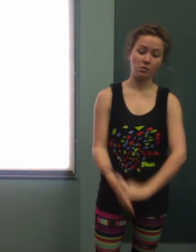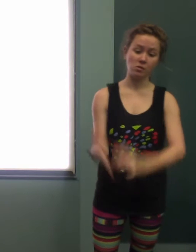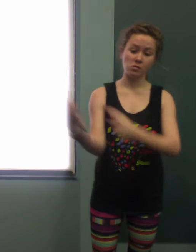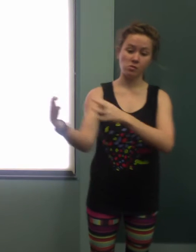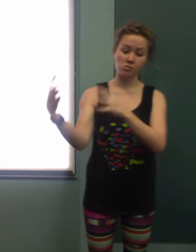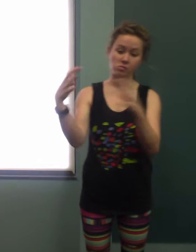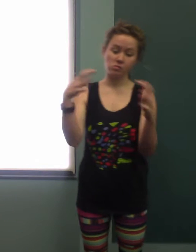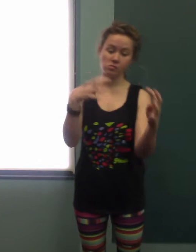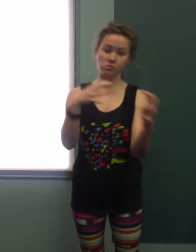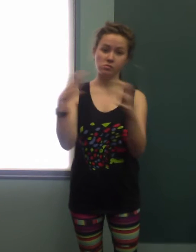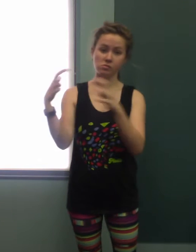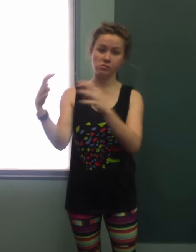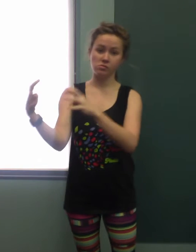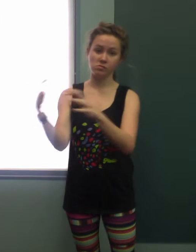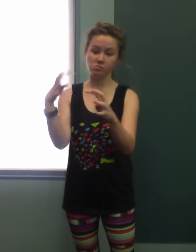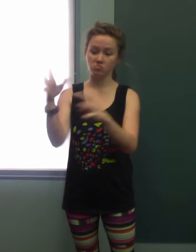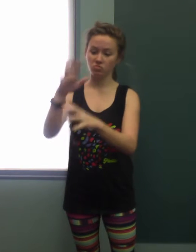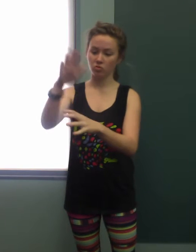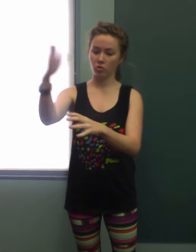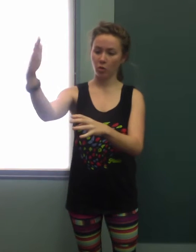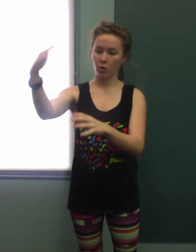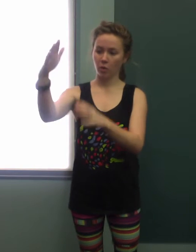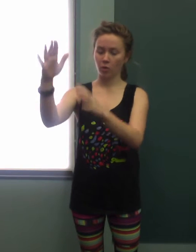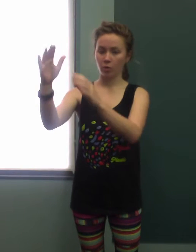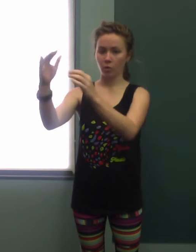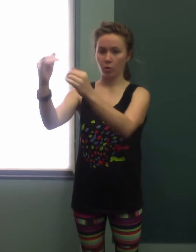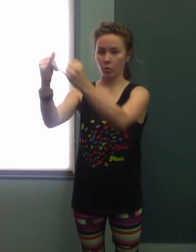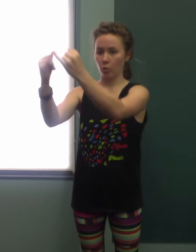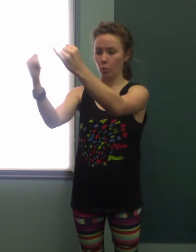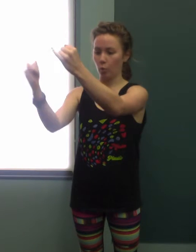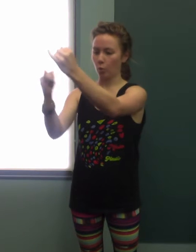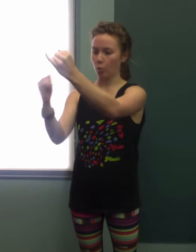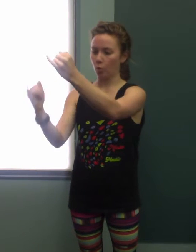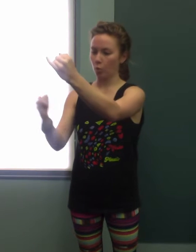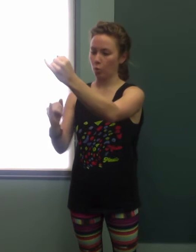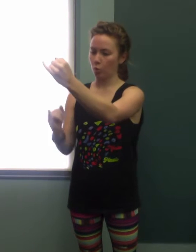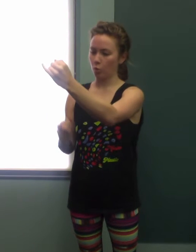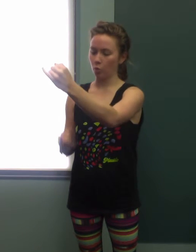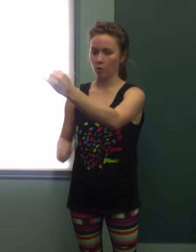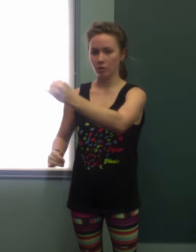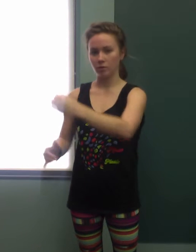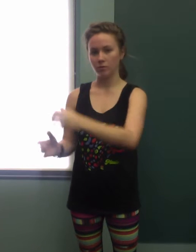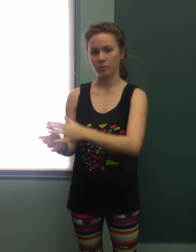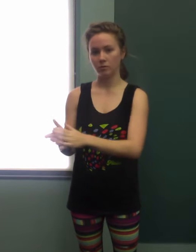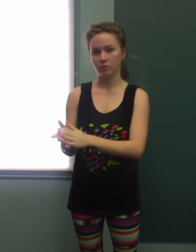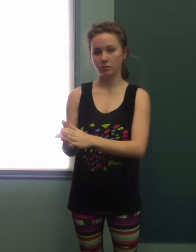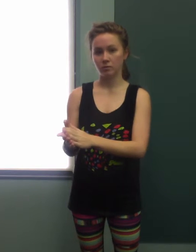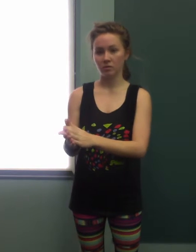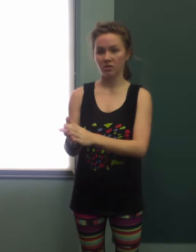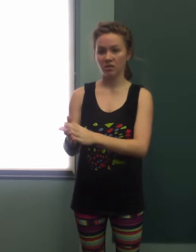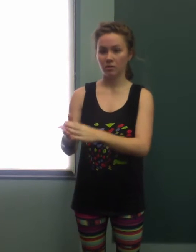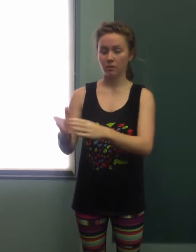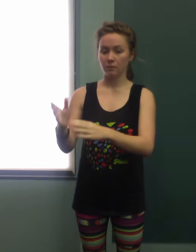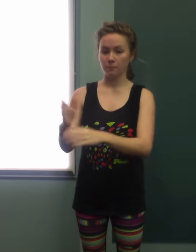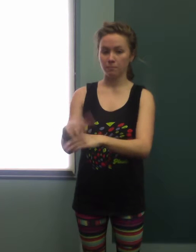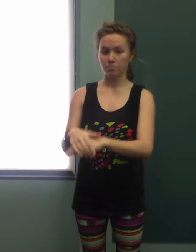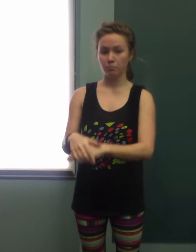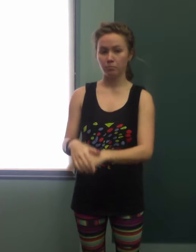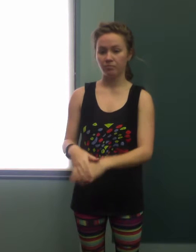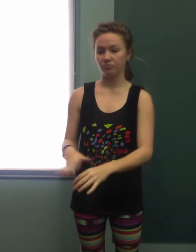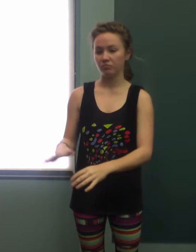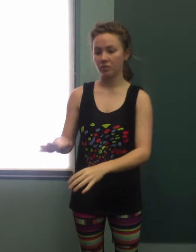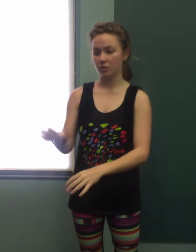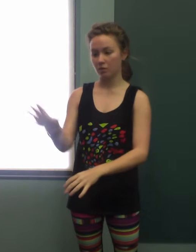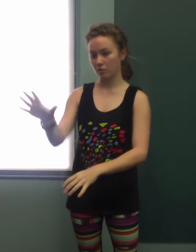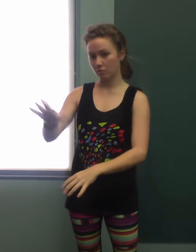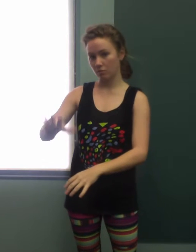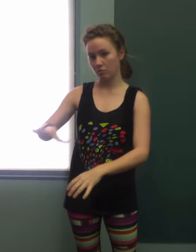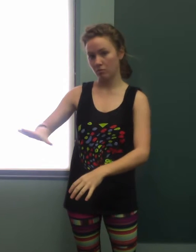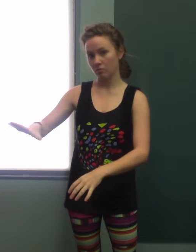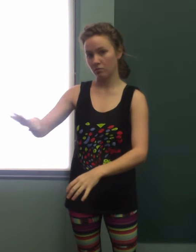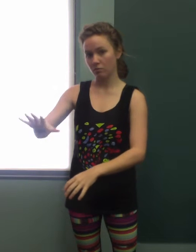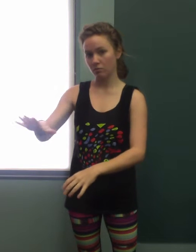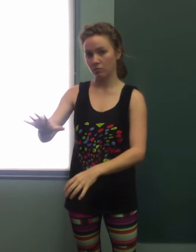and in southern areas from the Mississippi River to Savannah, Georgia, the Carolinas, and also in the Atlantic